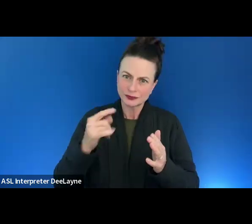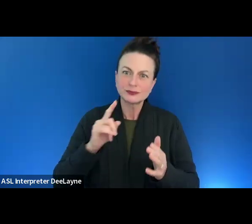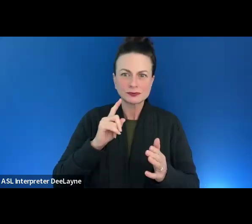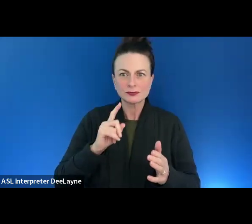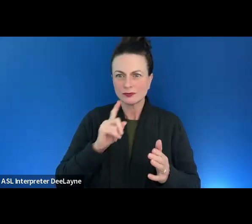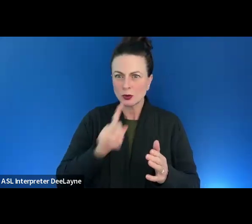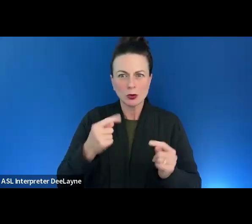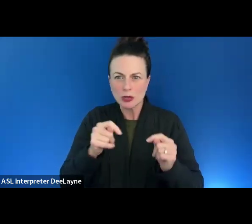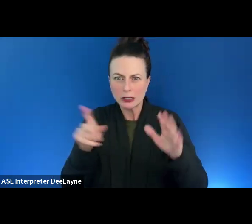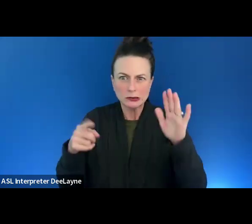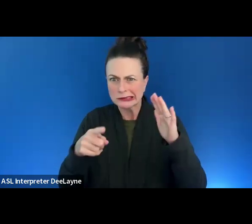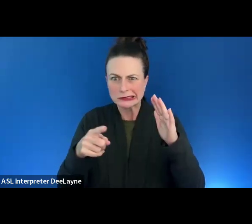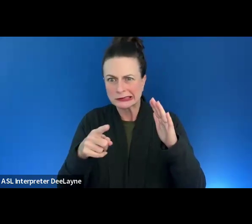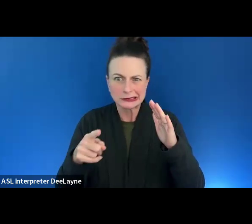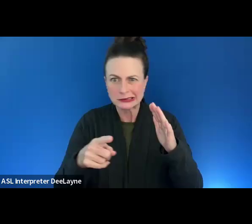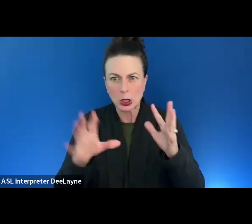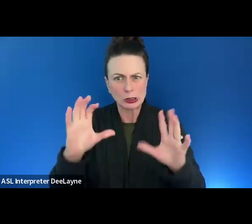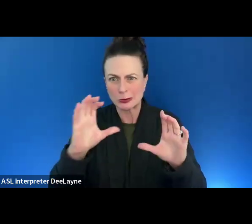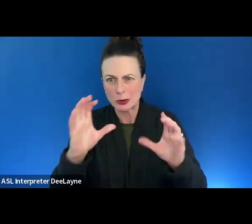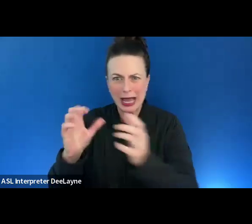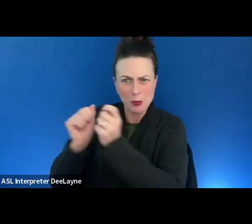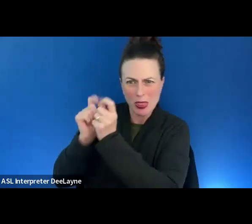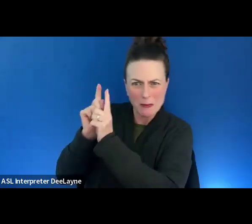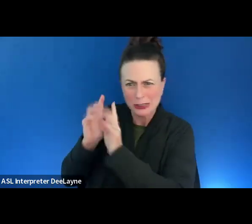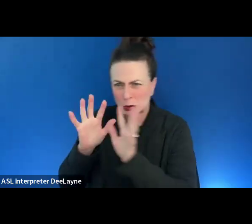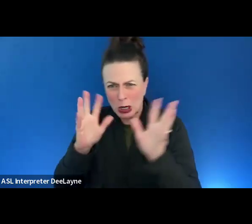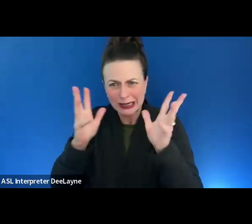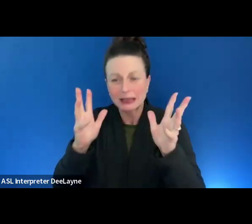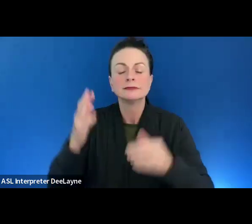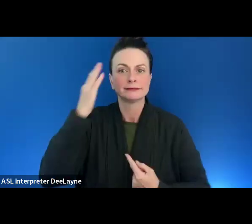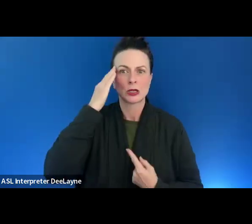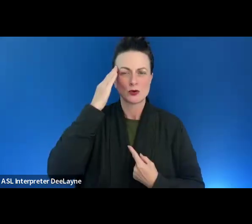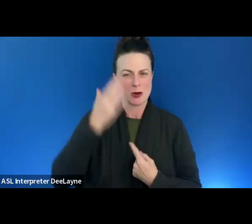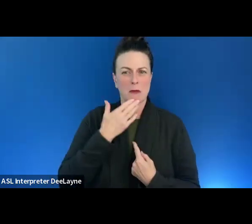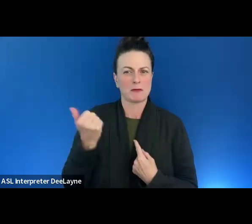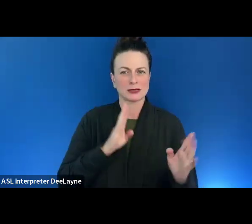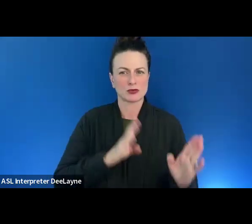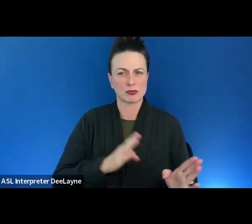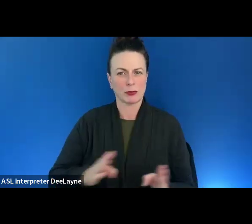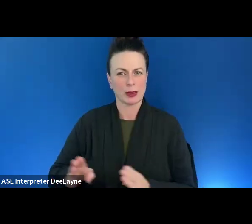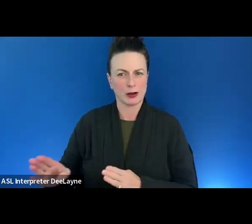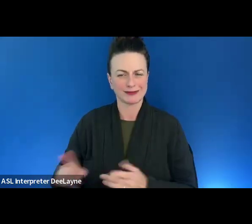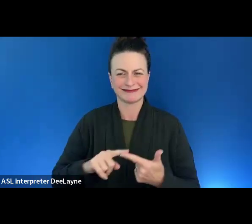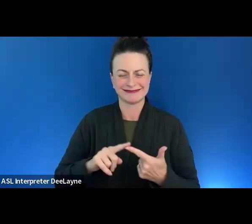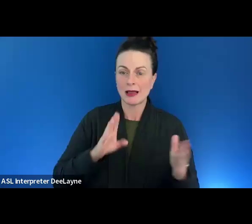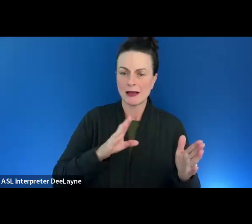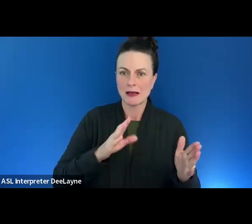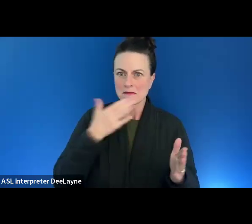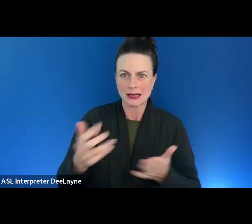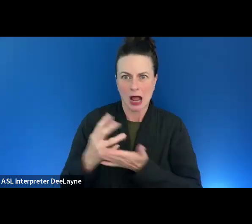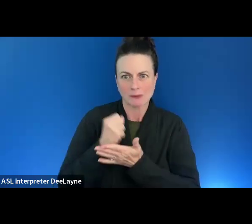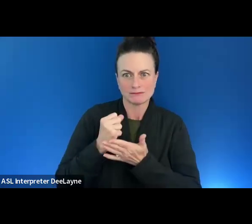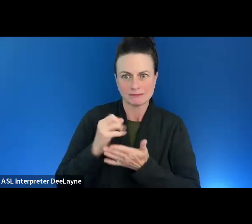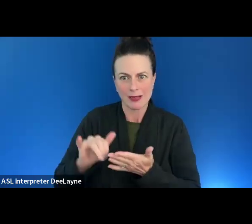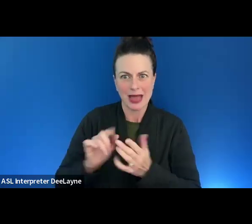are navigating or communicating with a mentor of sorts, that you know the best way to prepare yourselves and the best way to make the most out